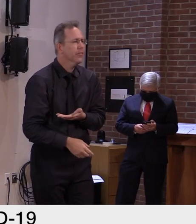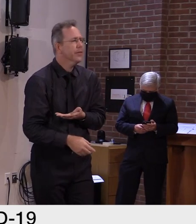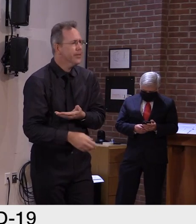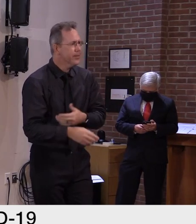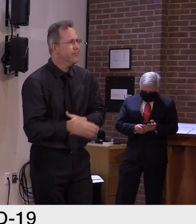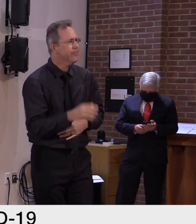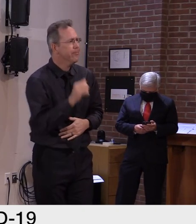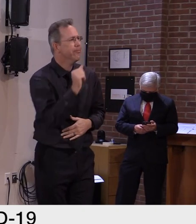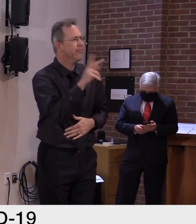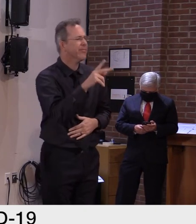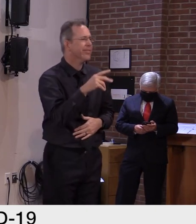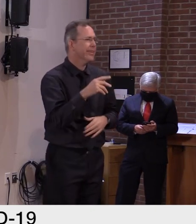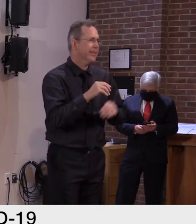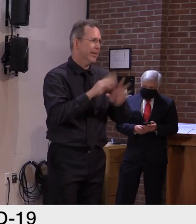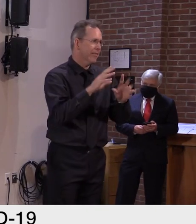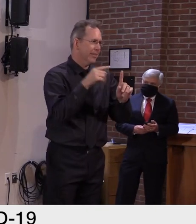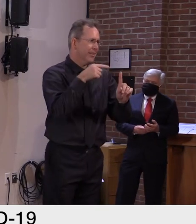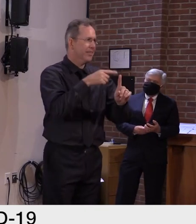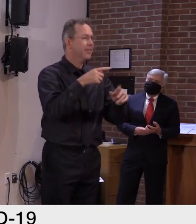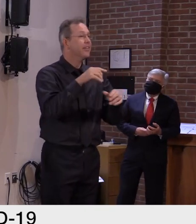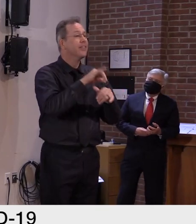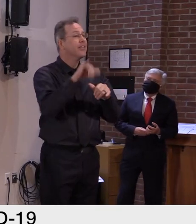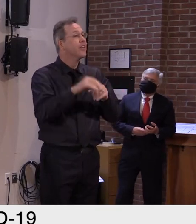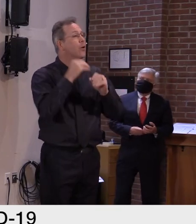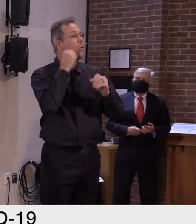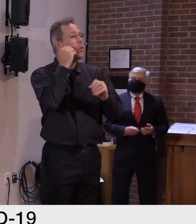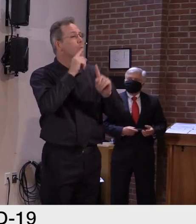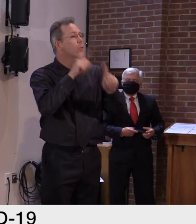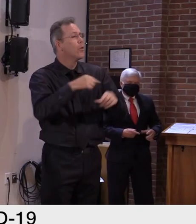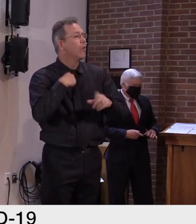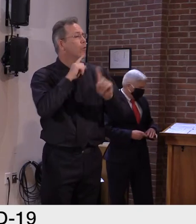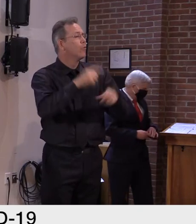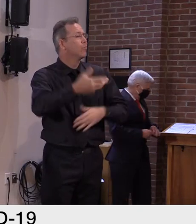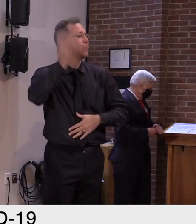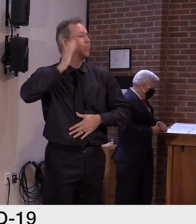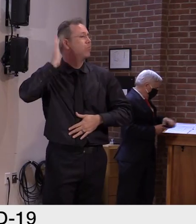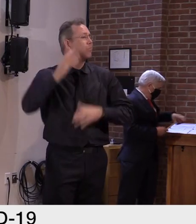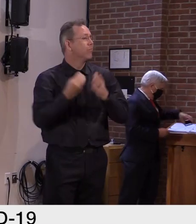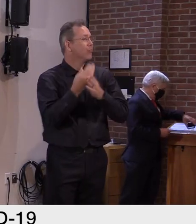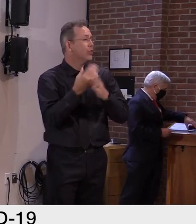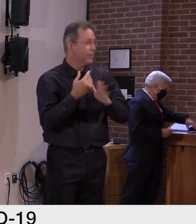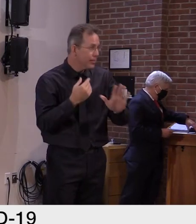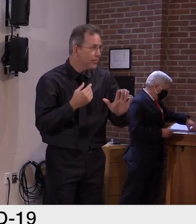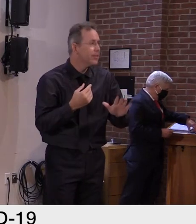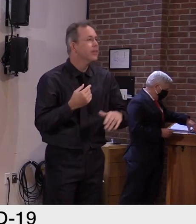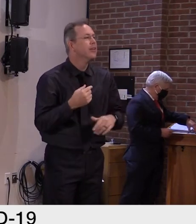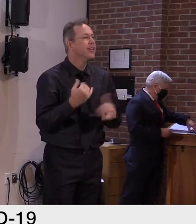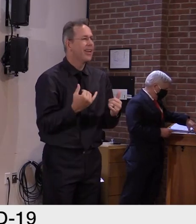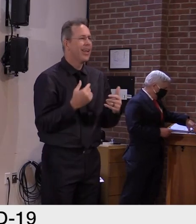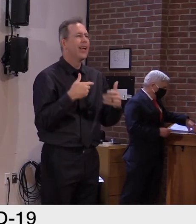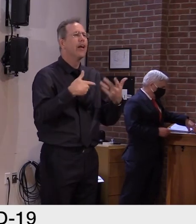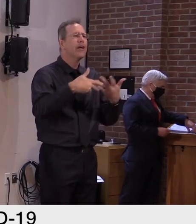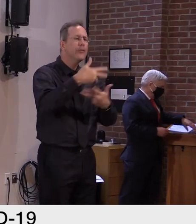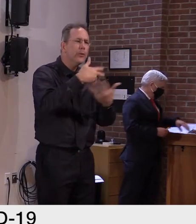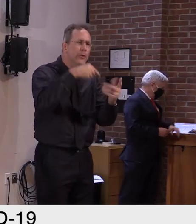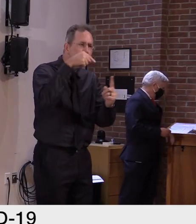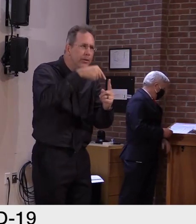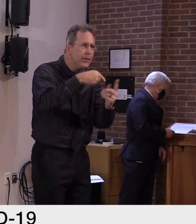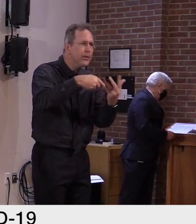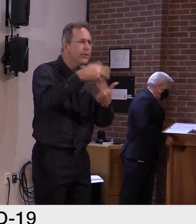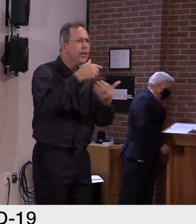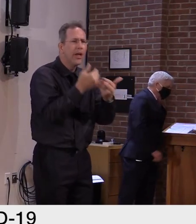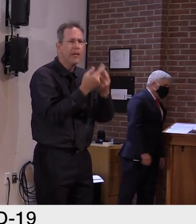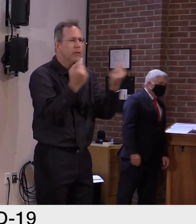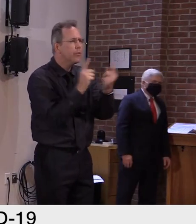stay home, stay safe. This is make sure, this is really about socially isolating, separating in some respects.